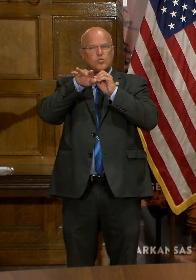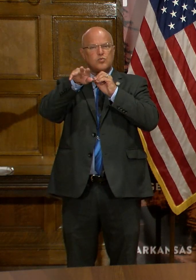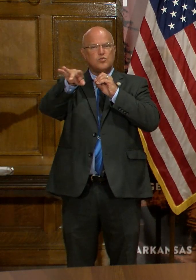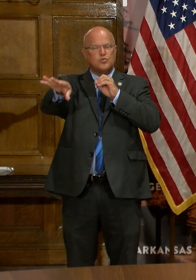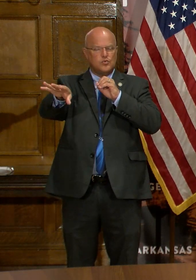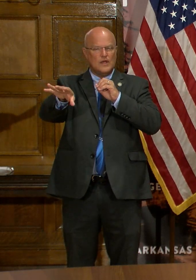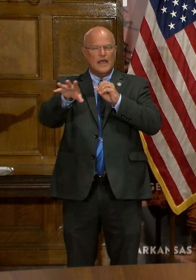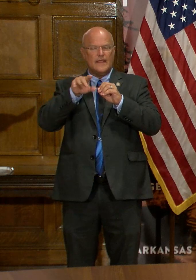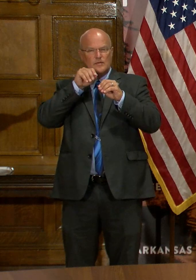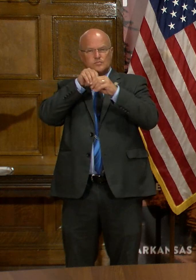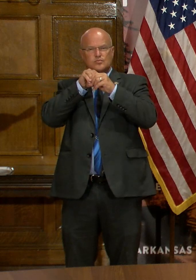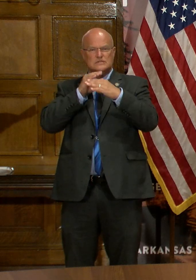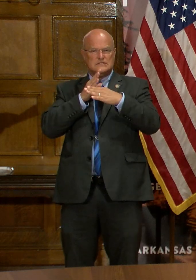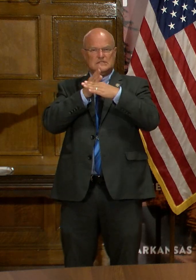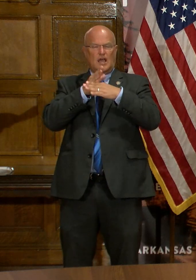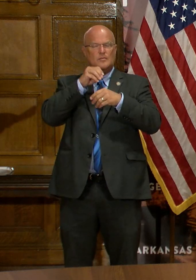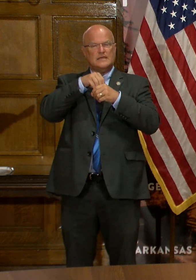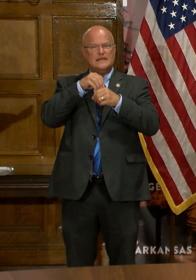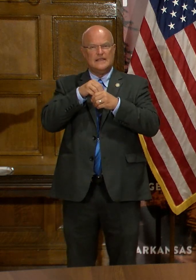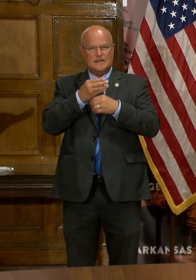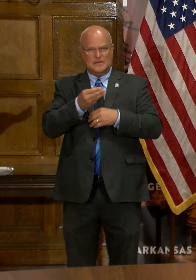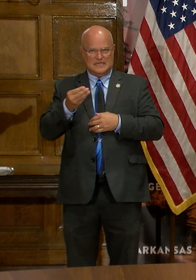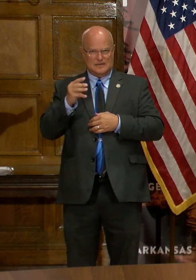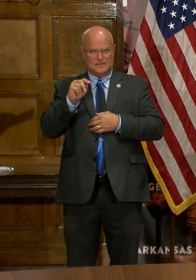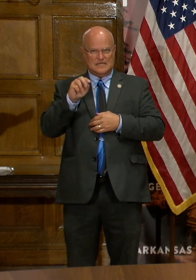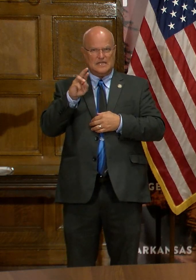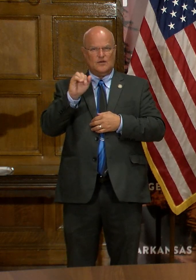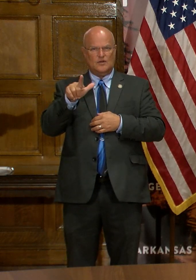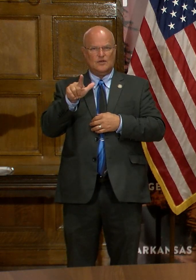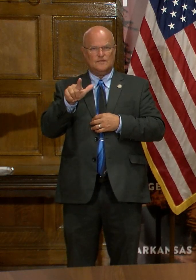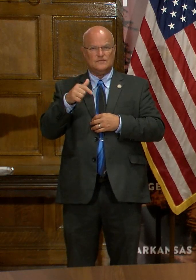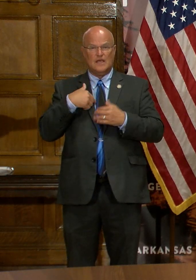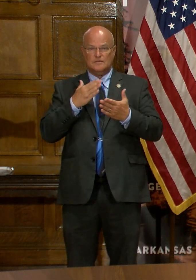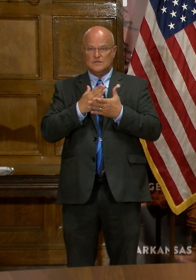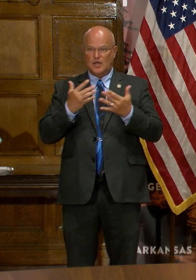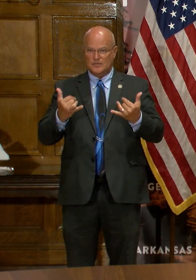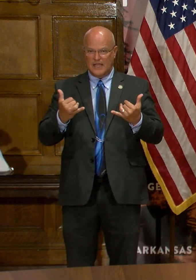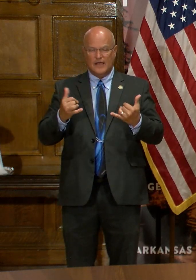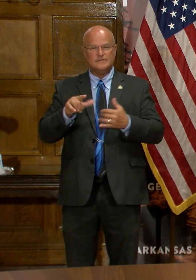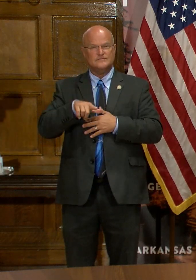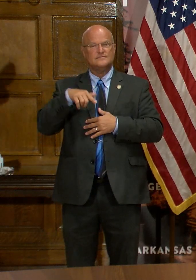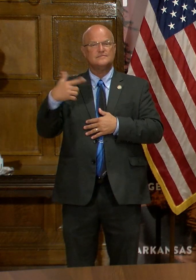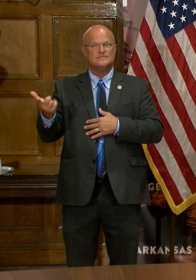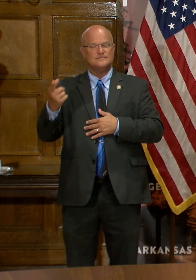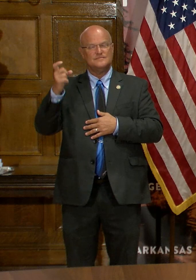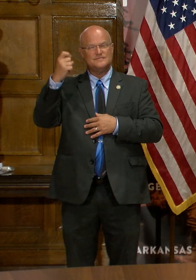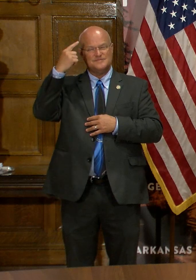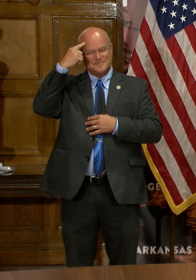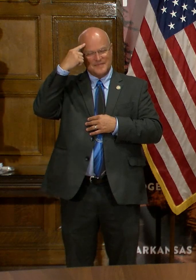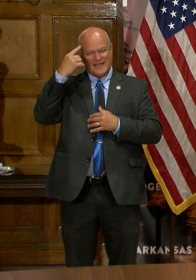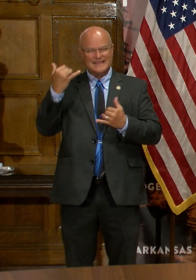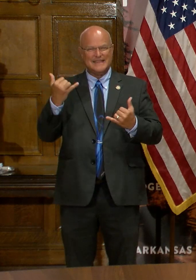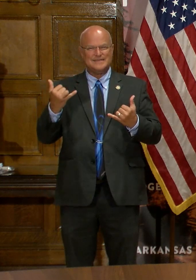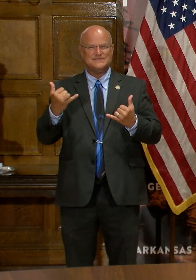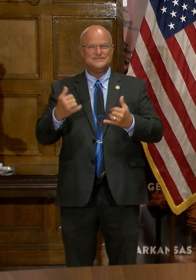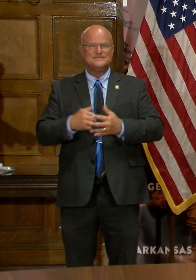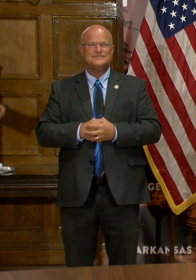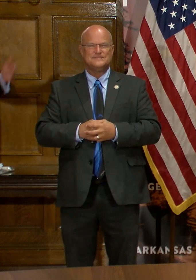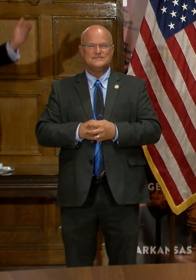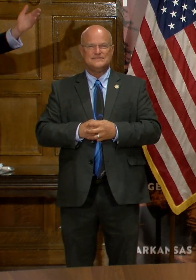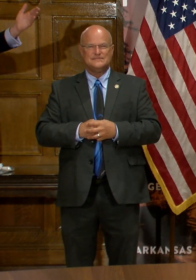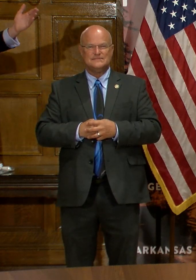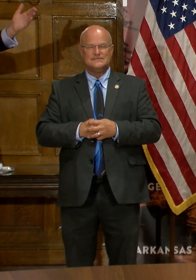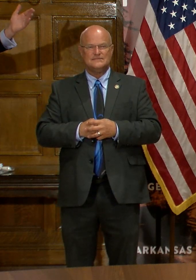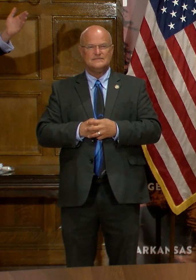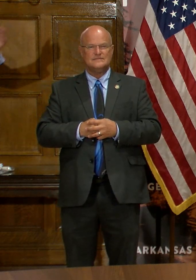expelled and making their way through the material. So I want to stop now and turn the podium back over to the